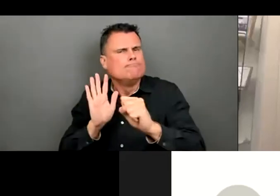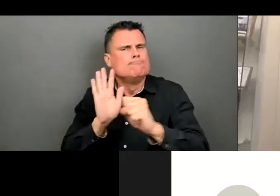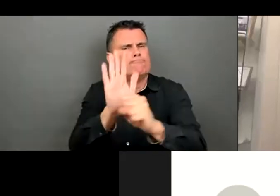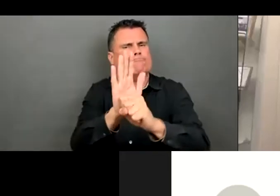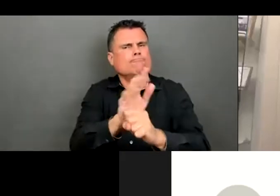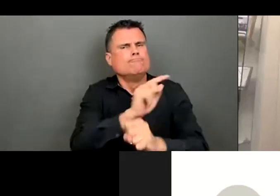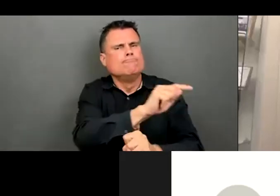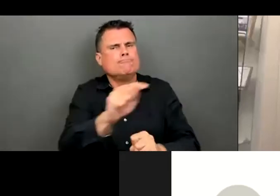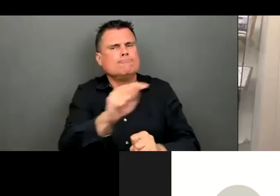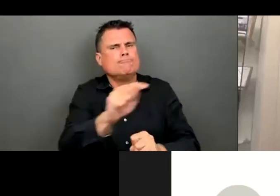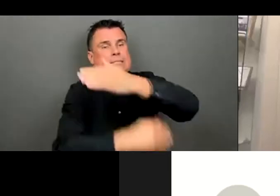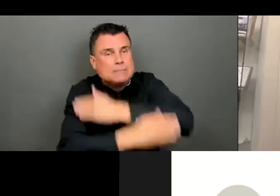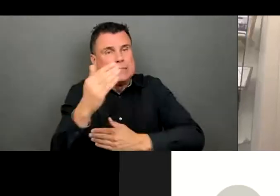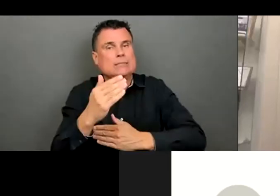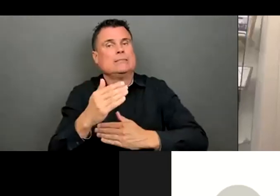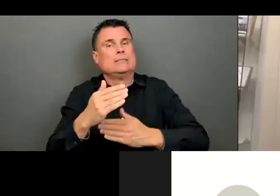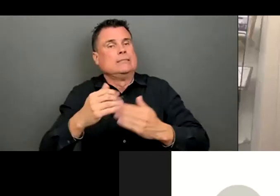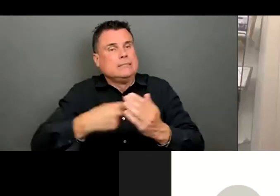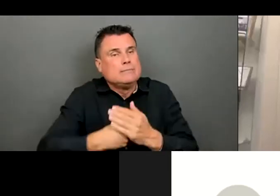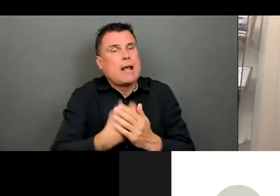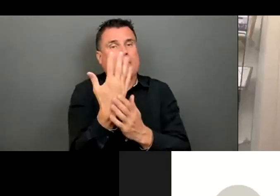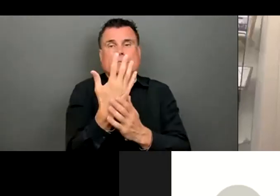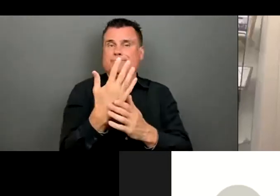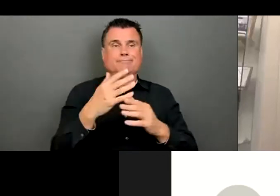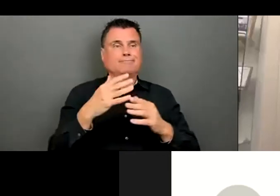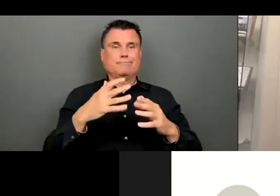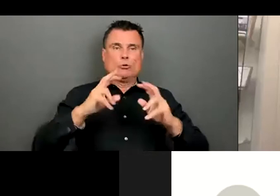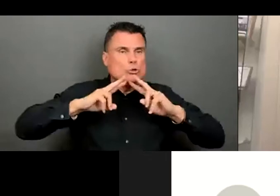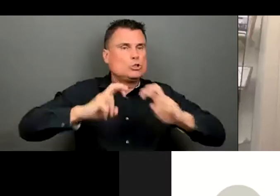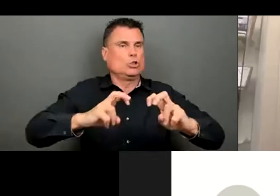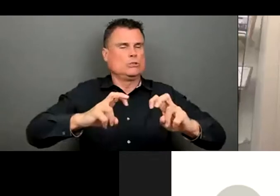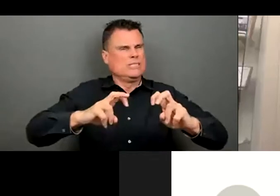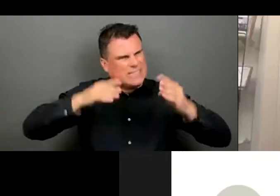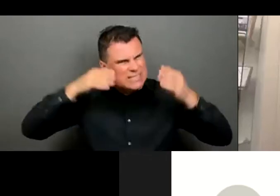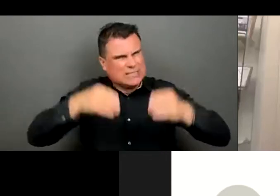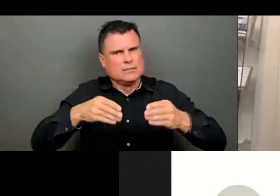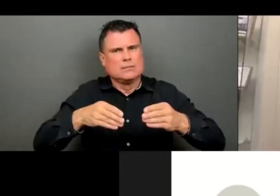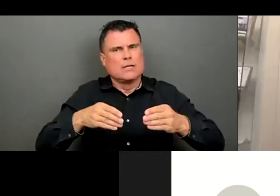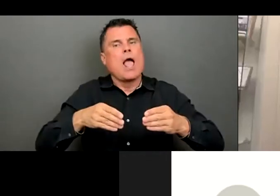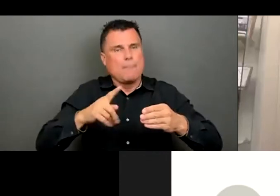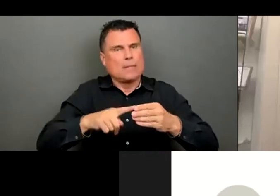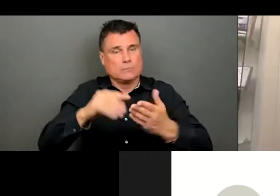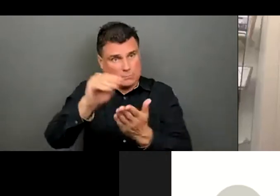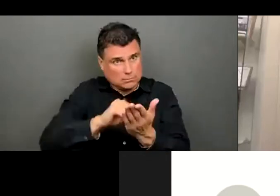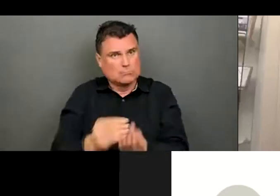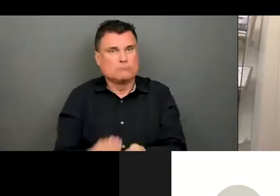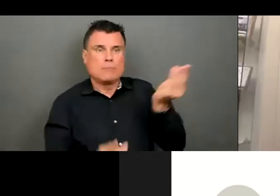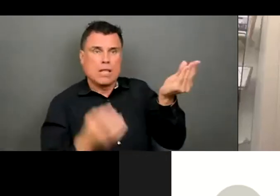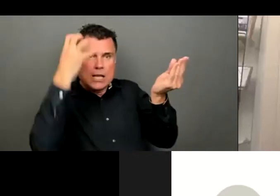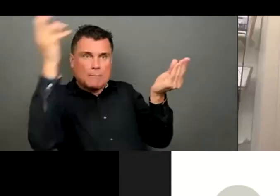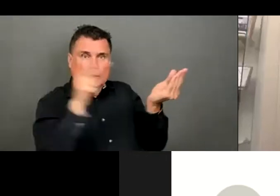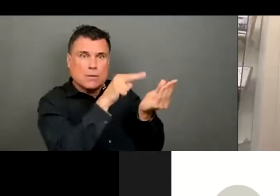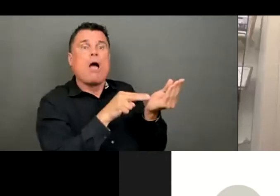research. And you know, there's something that we can see and we can give to government to do. Thank you so much.